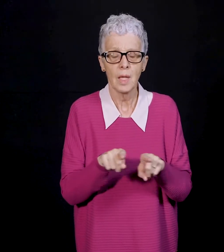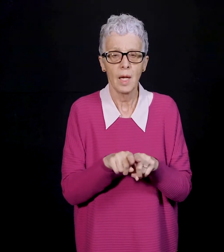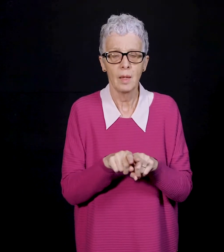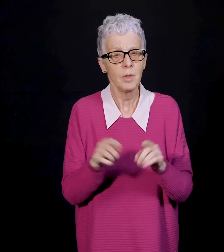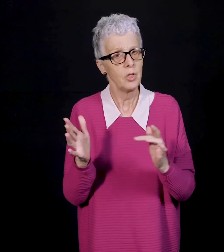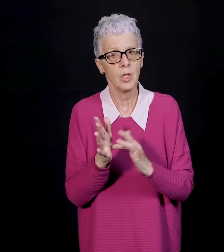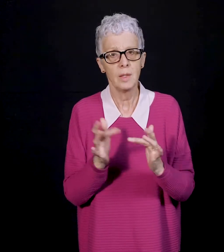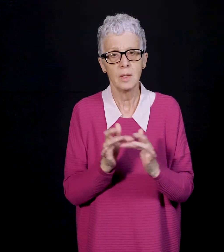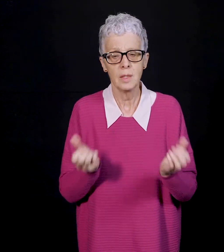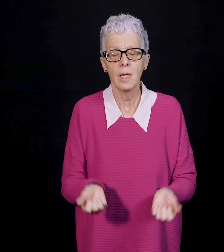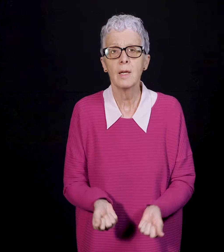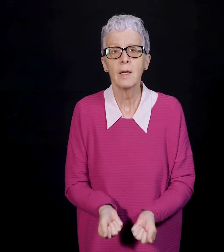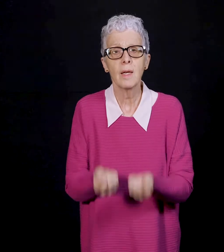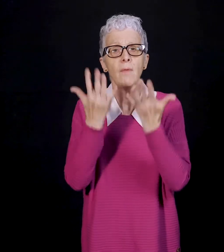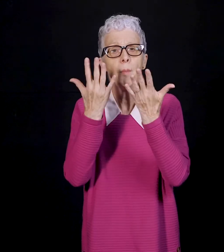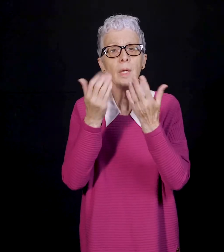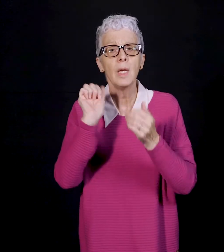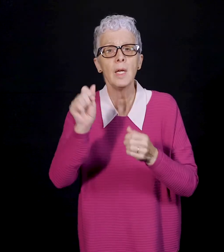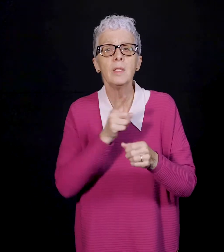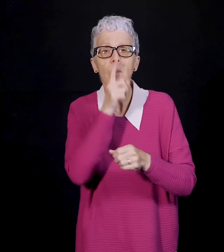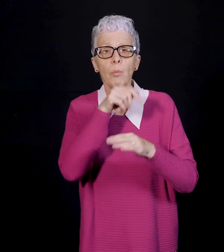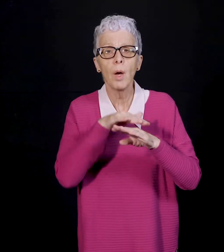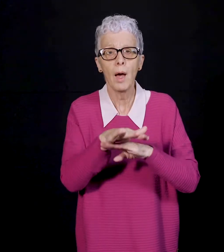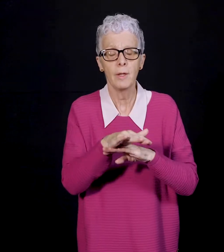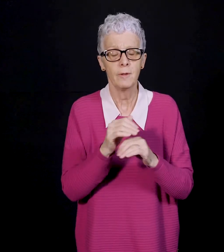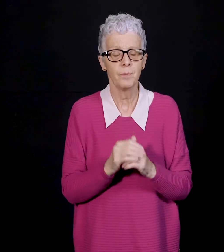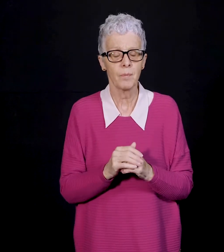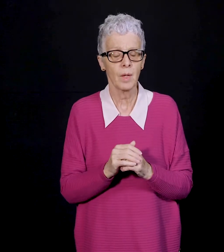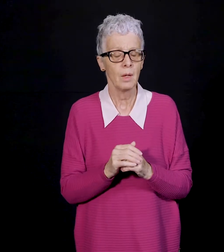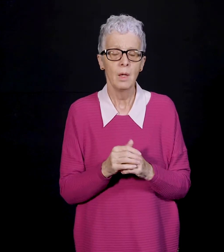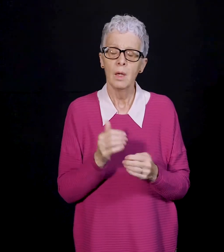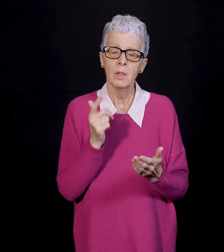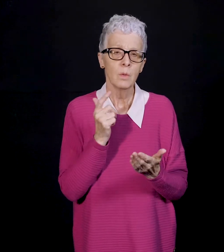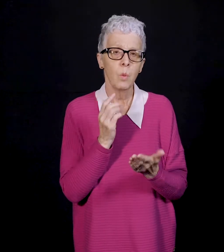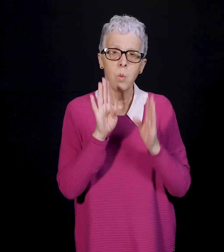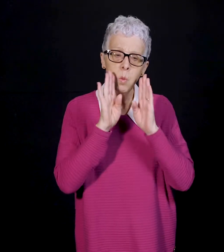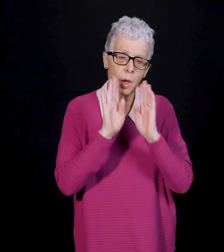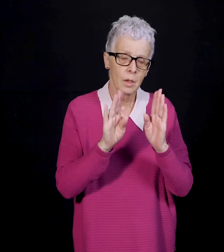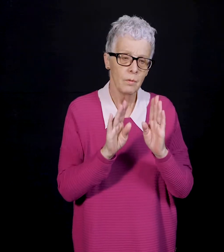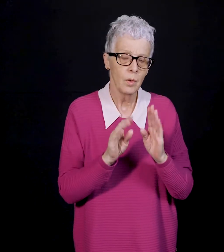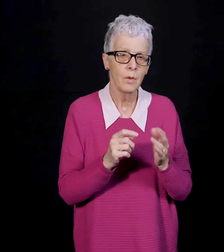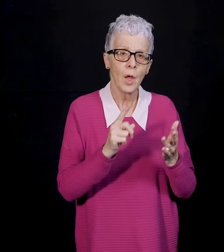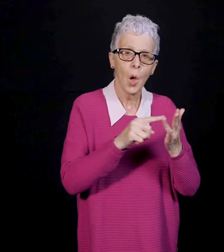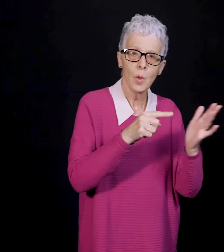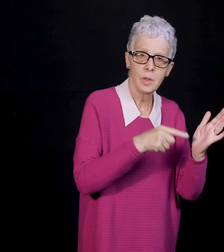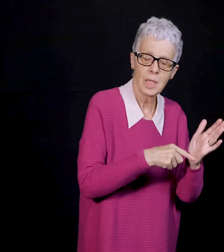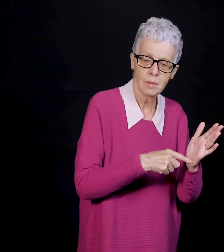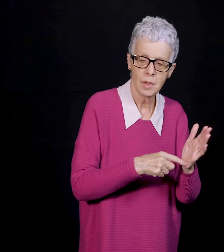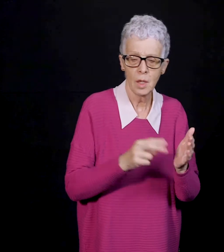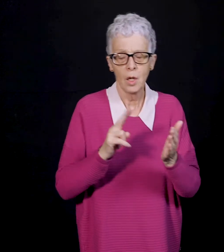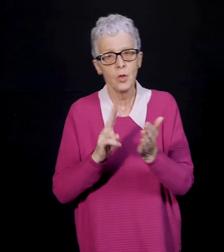blood. So much richness in this scripture speaking of the sacrifice of Christ. And of course, it's all